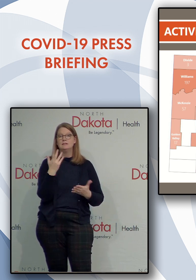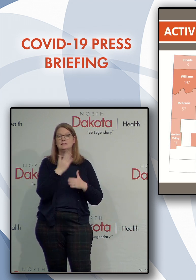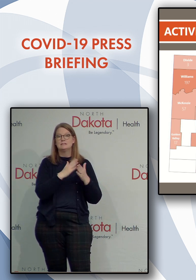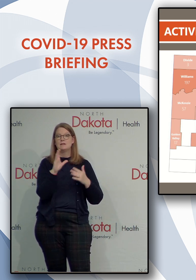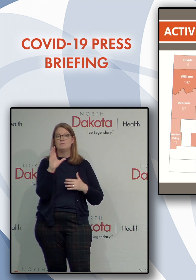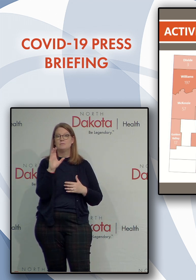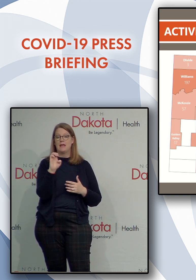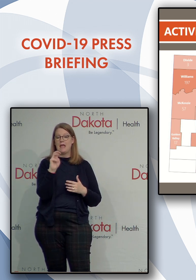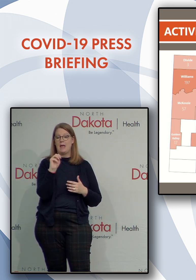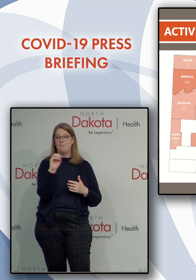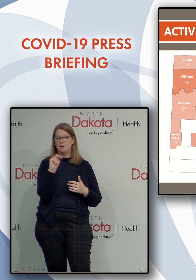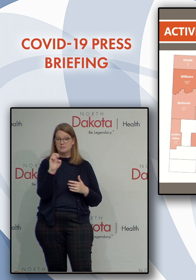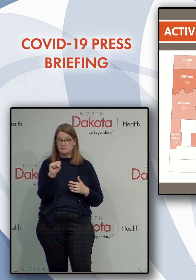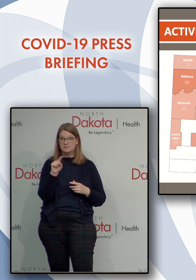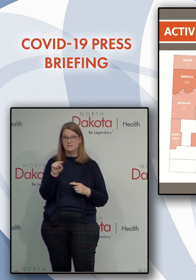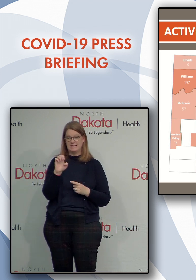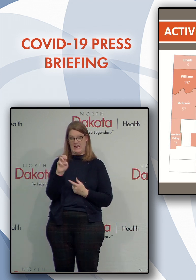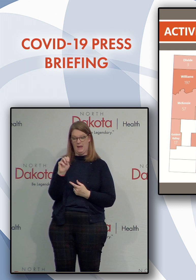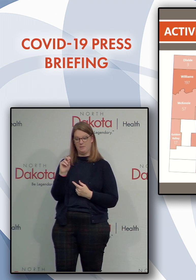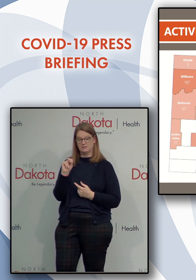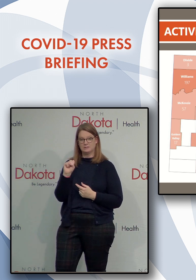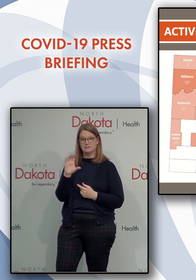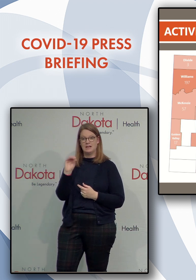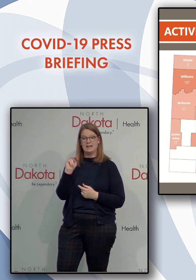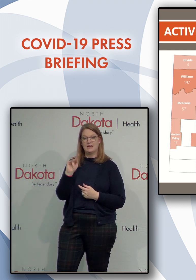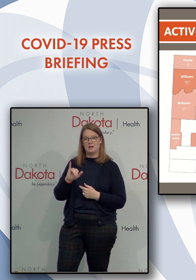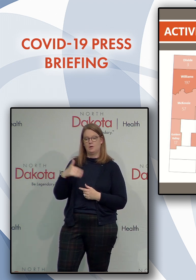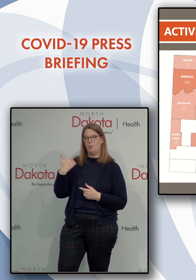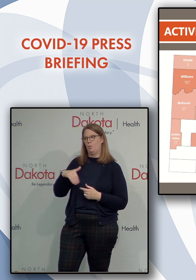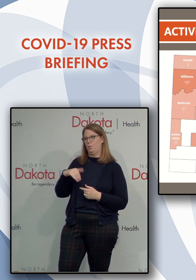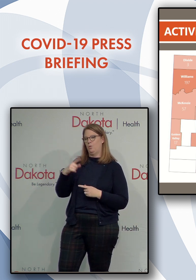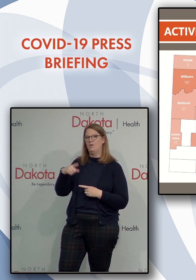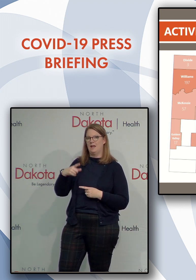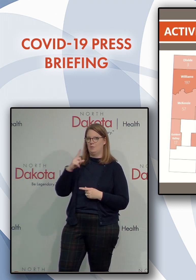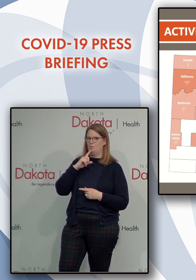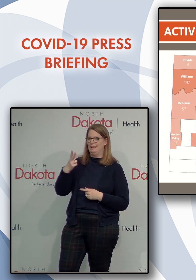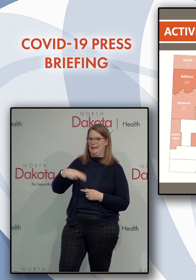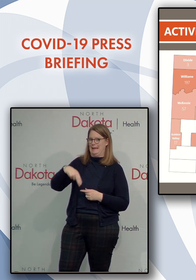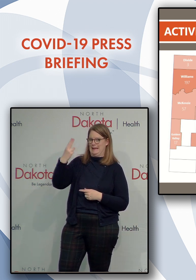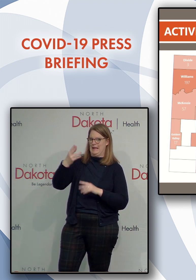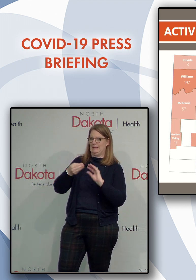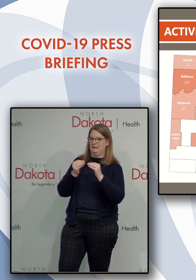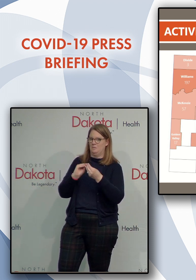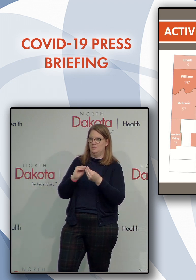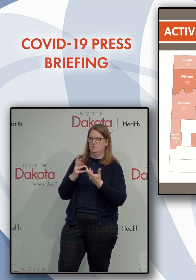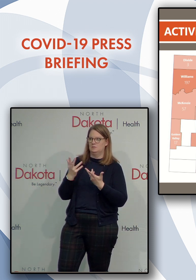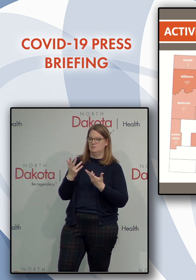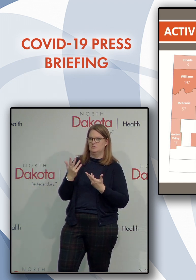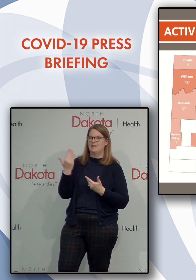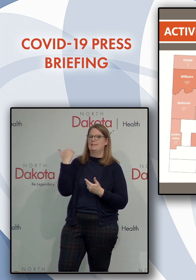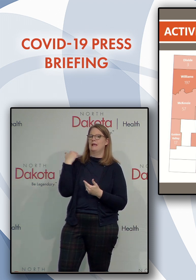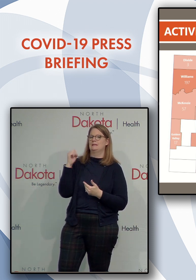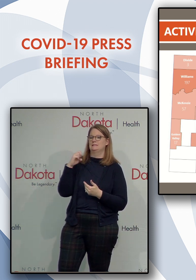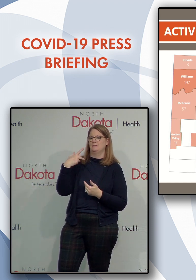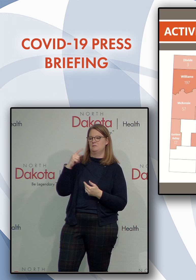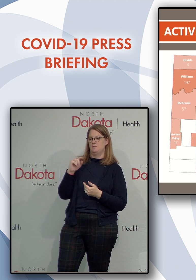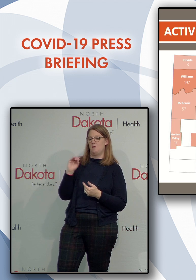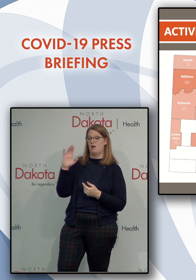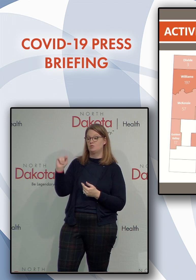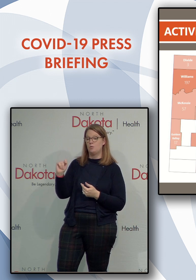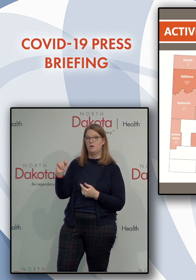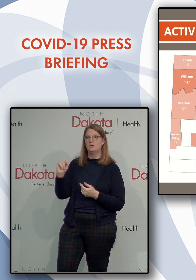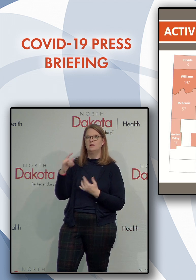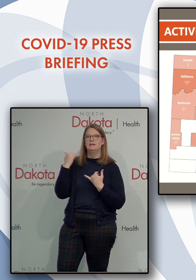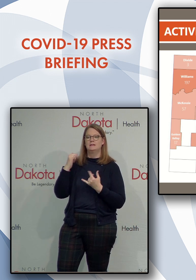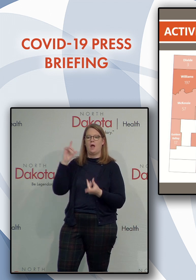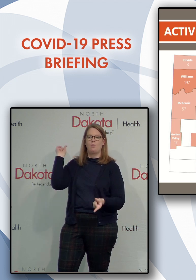including Emmons, had among the highest per capita counts last September, October, and now they're back